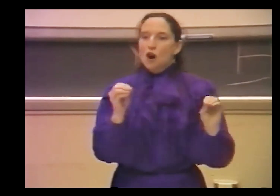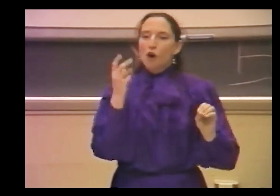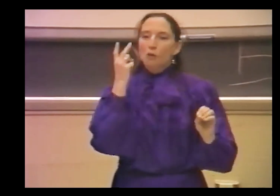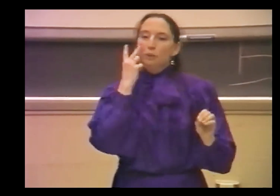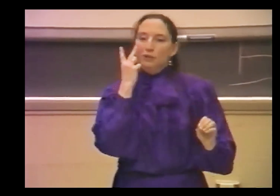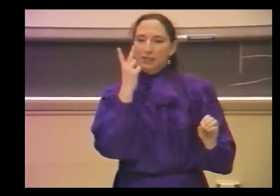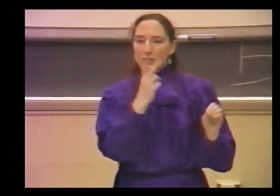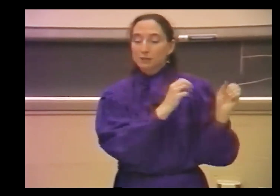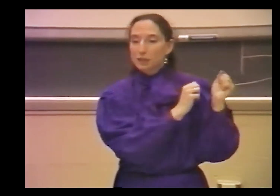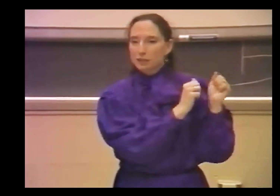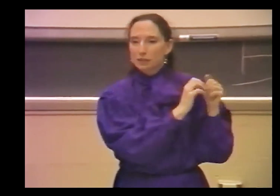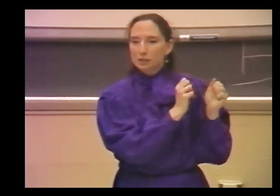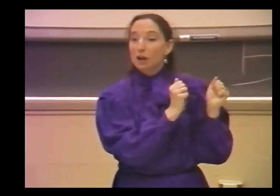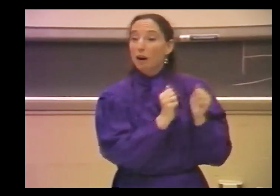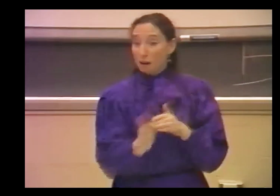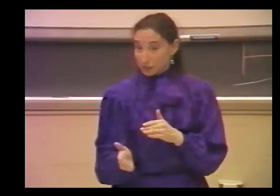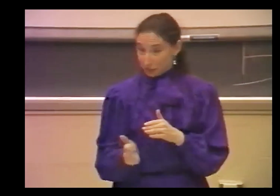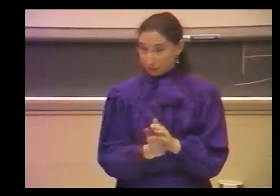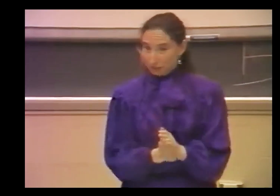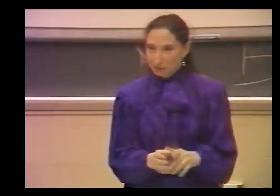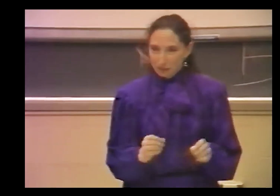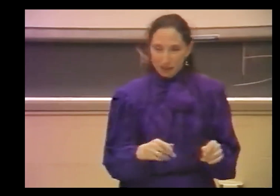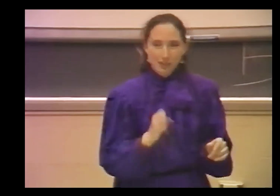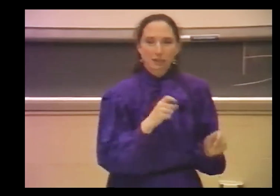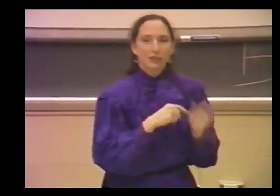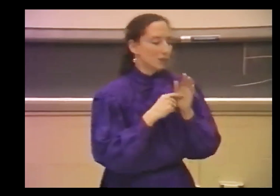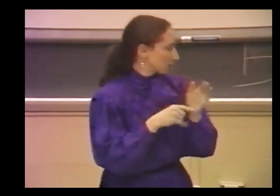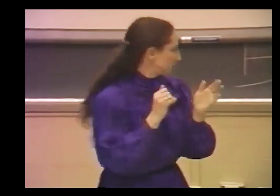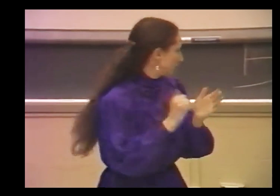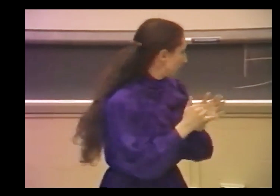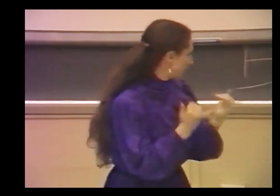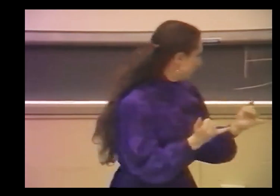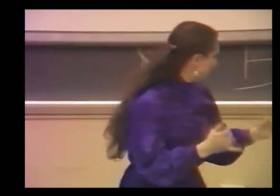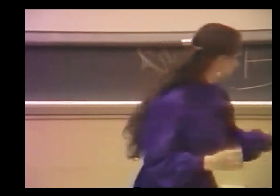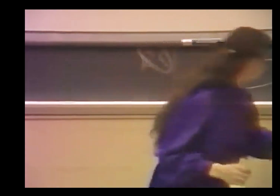no perceived cause. Okay, so let's show you that now.